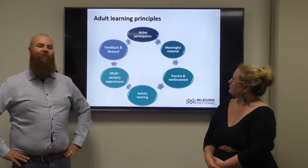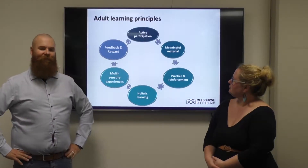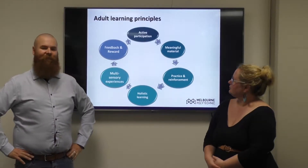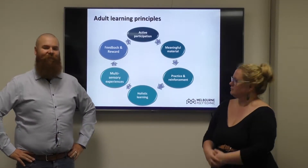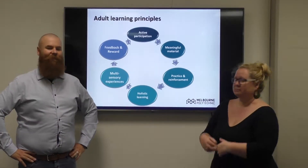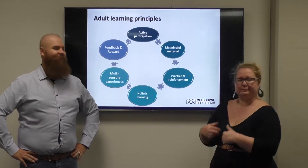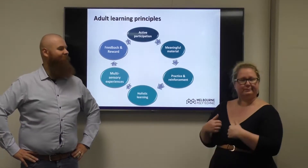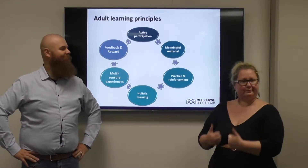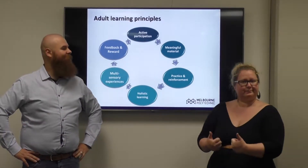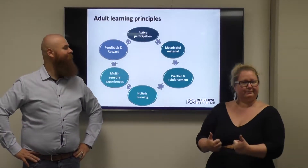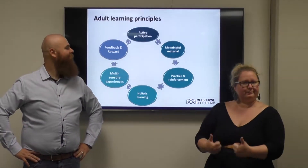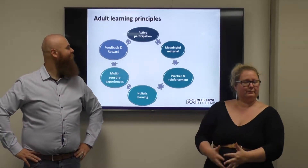agree. Okay.